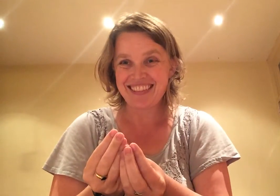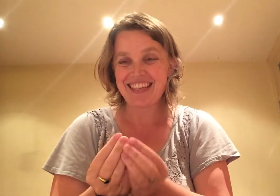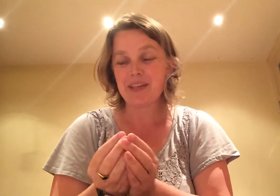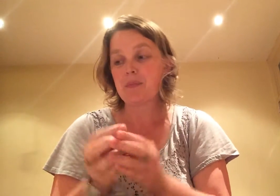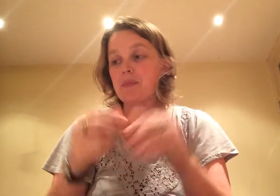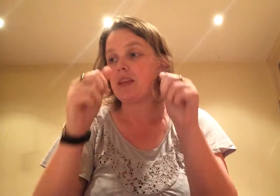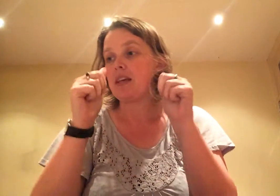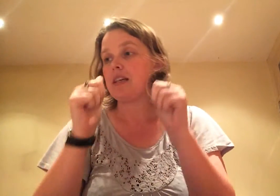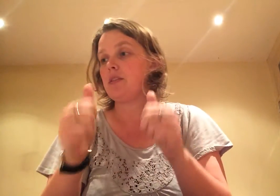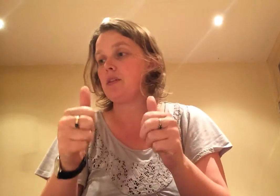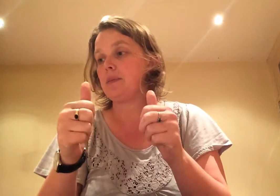Okay, so